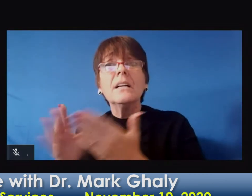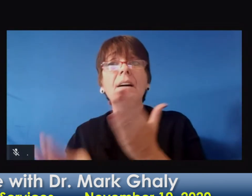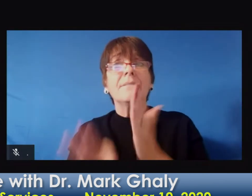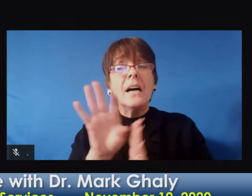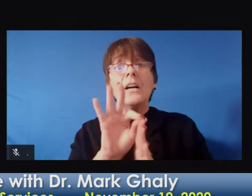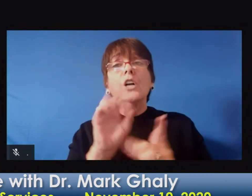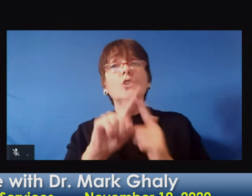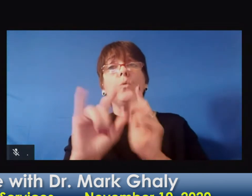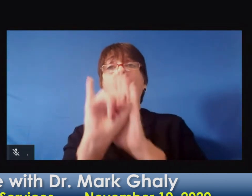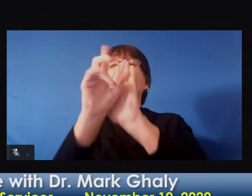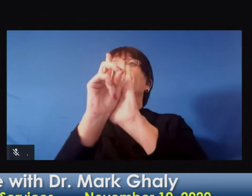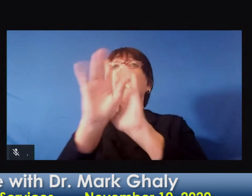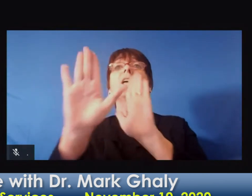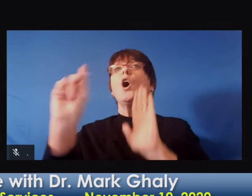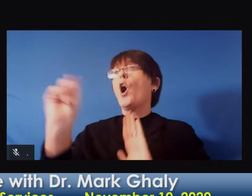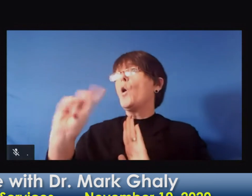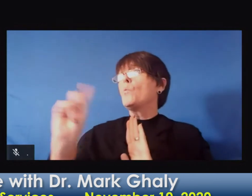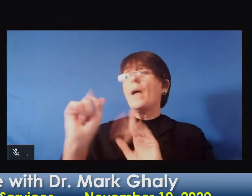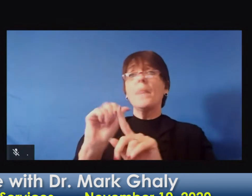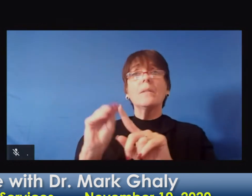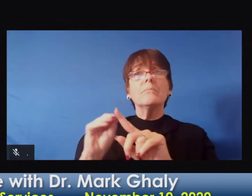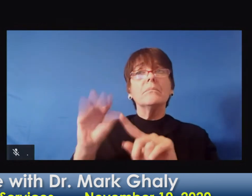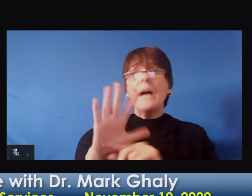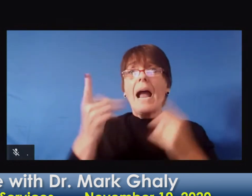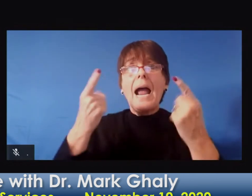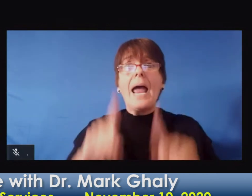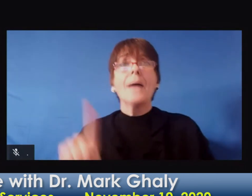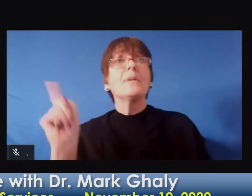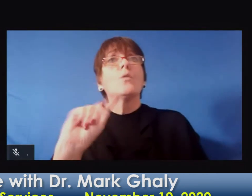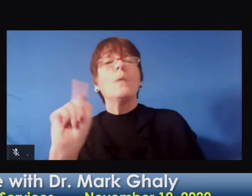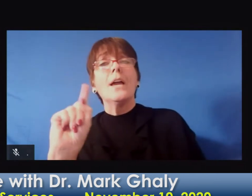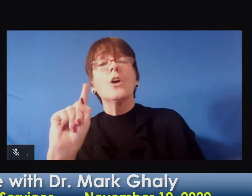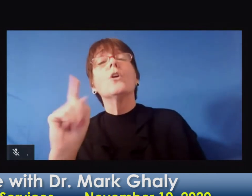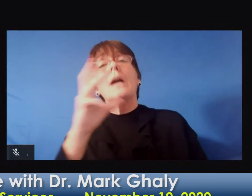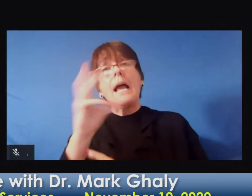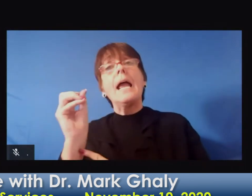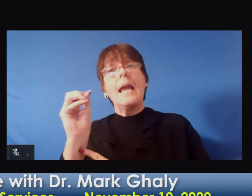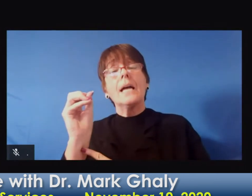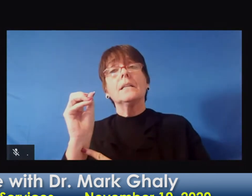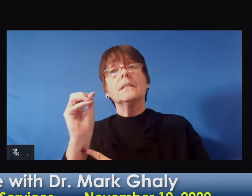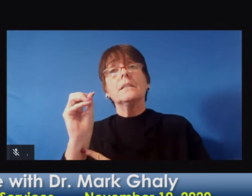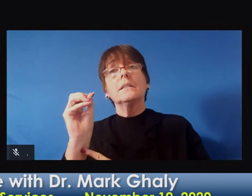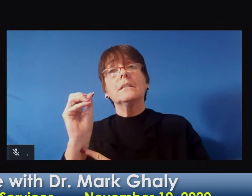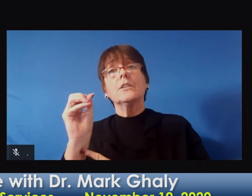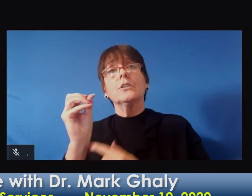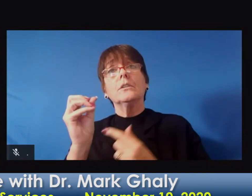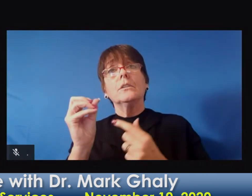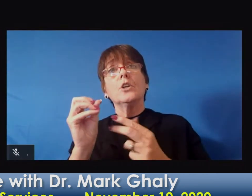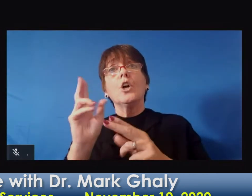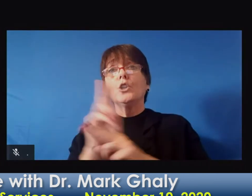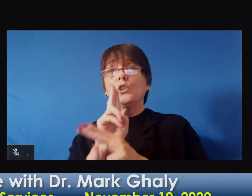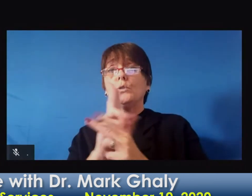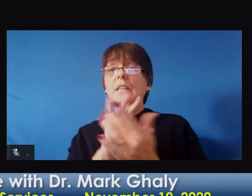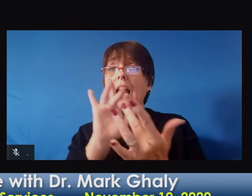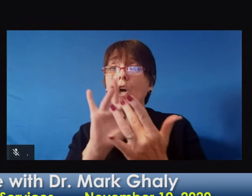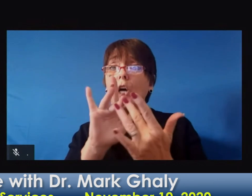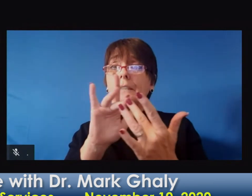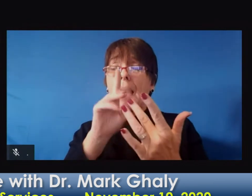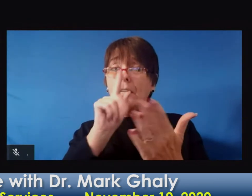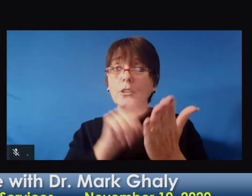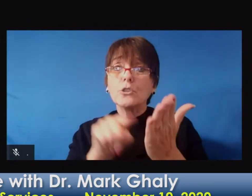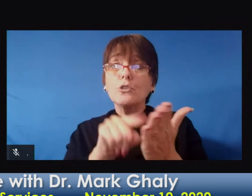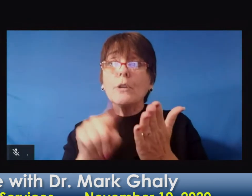to identify where transmission is happening and to bring to bear those tools of contact tracing,